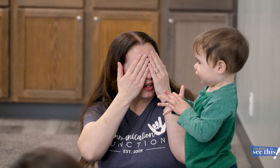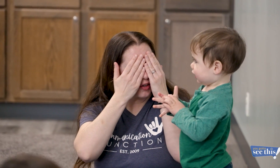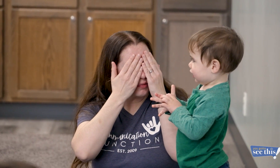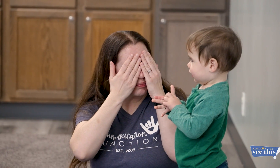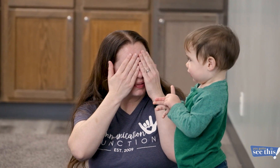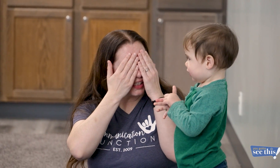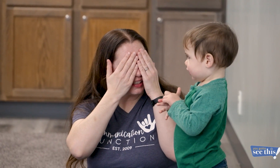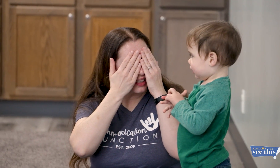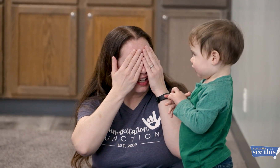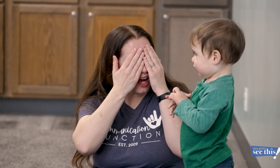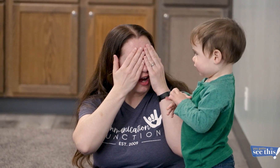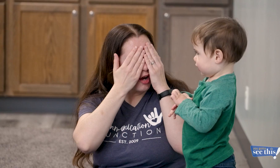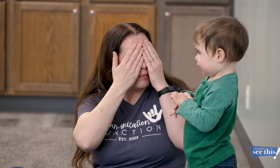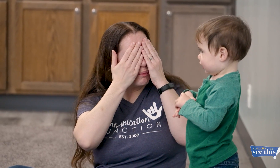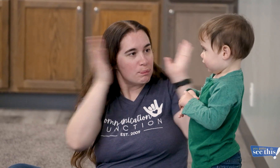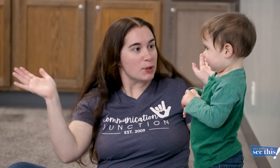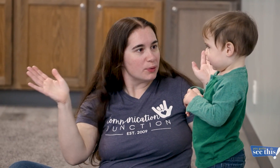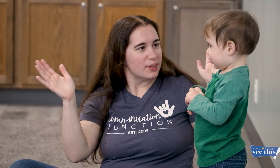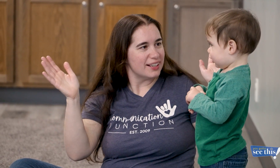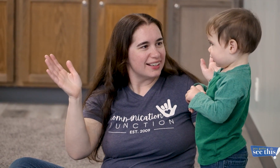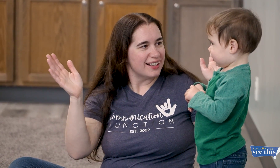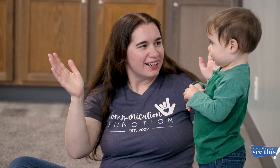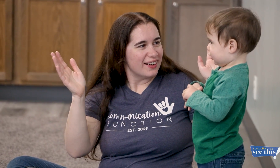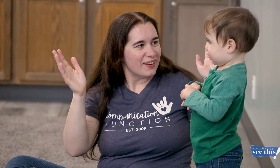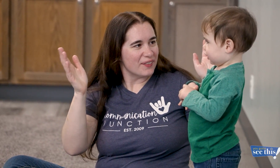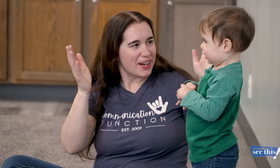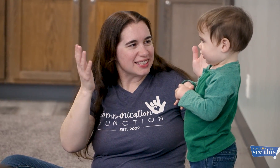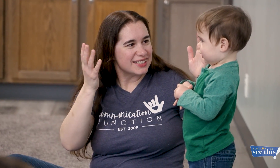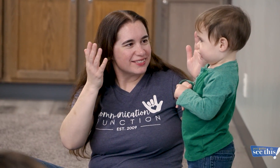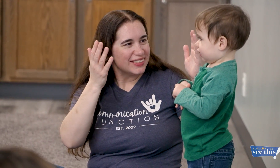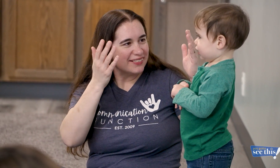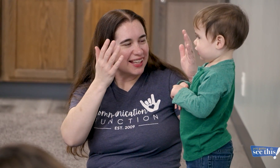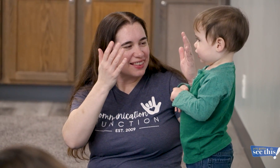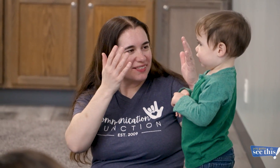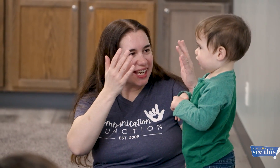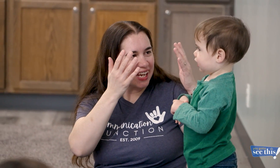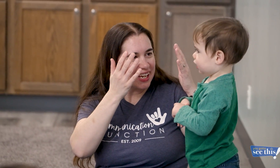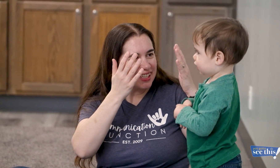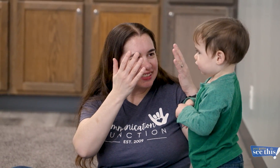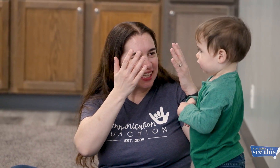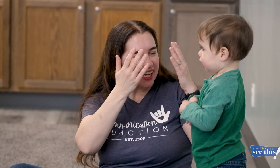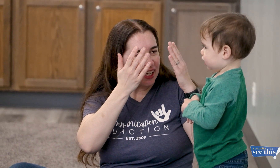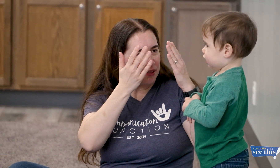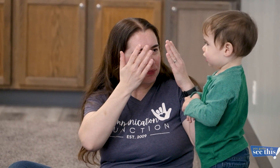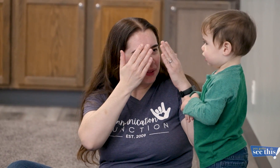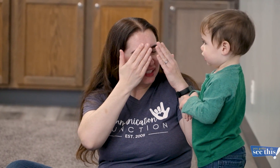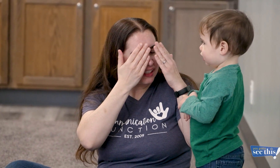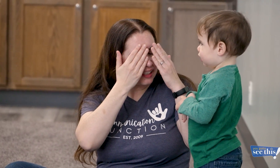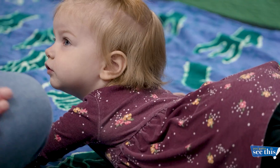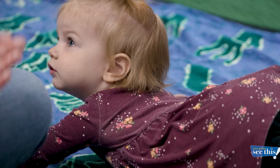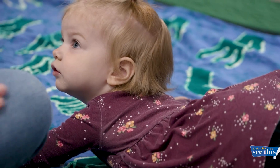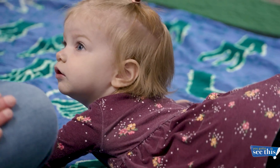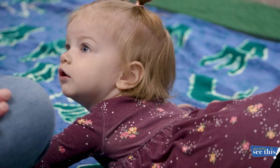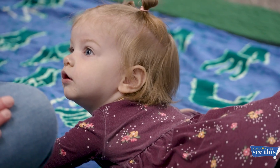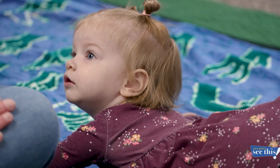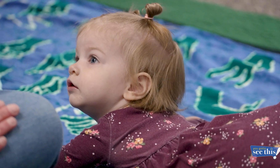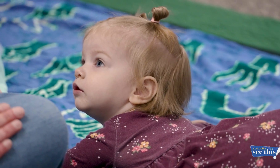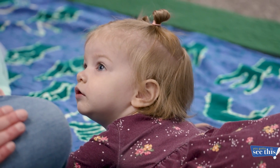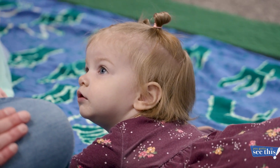coming and loved it. A lot of families hear sign language and they think that we only work with deaf and hard of hearing kiddos, or maybe we work with kiddos